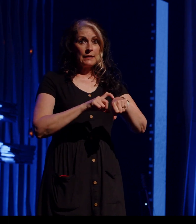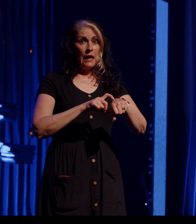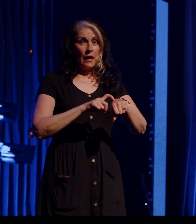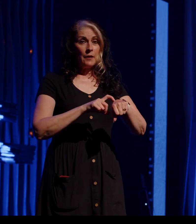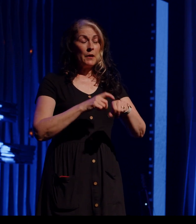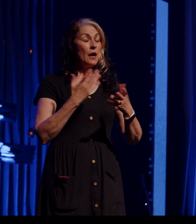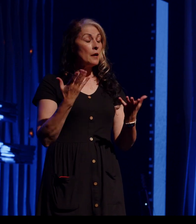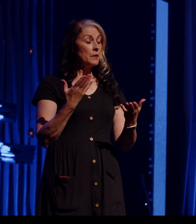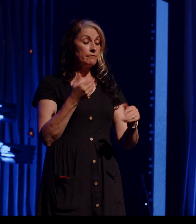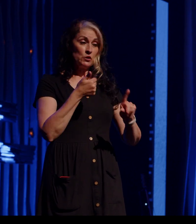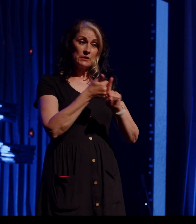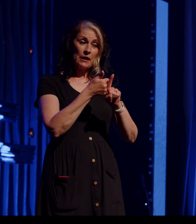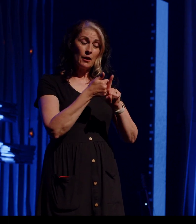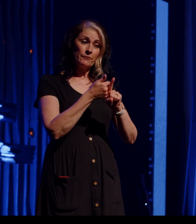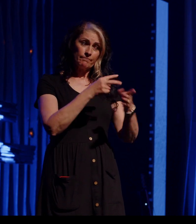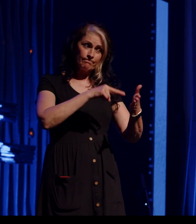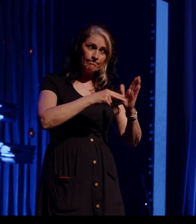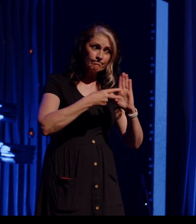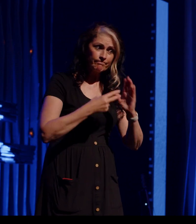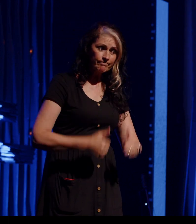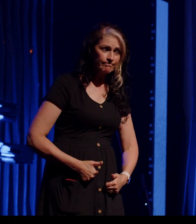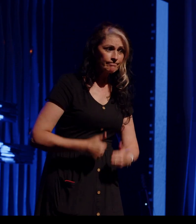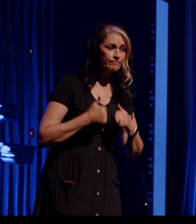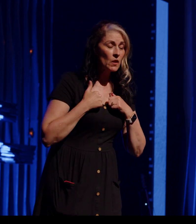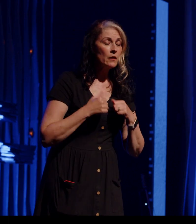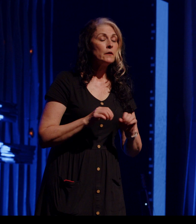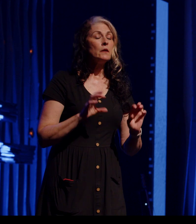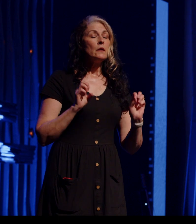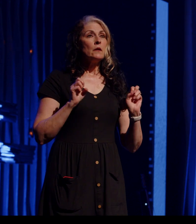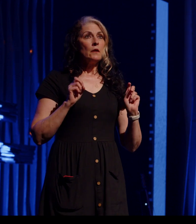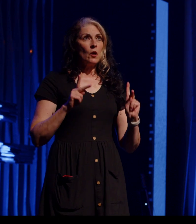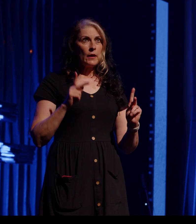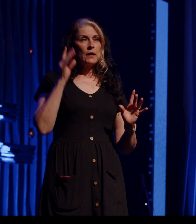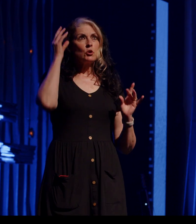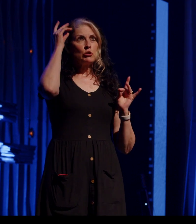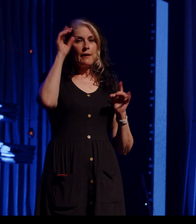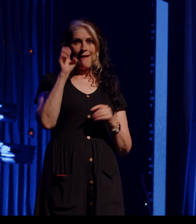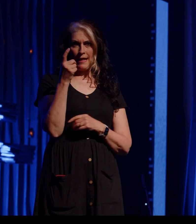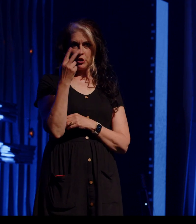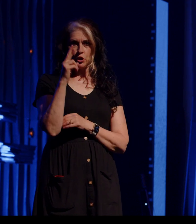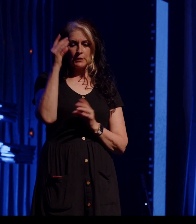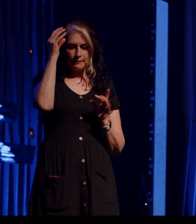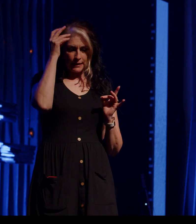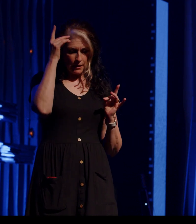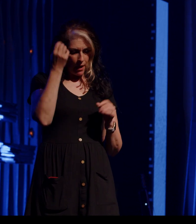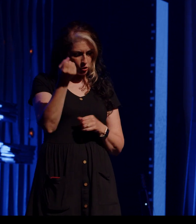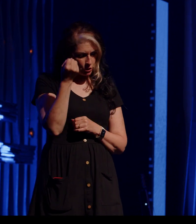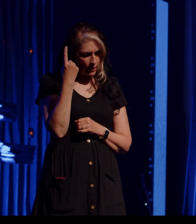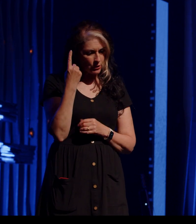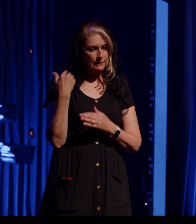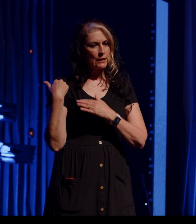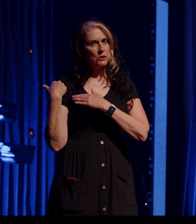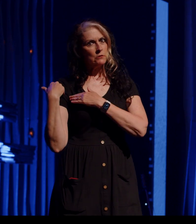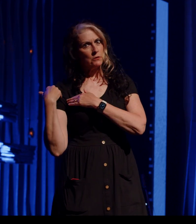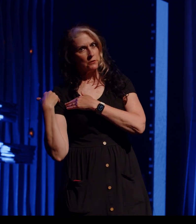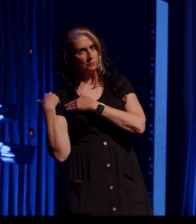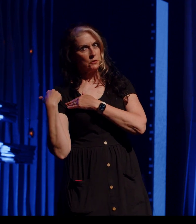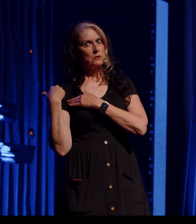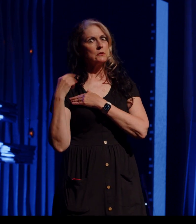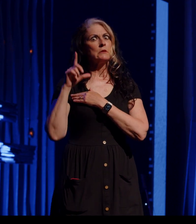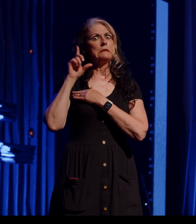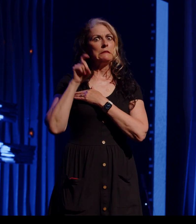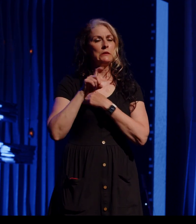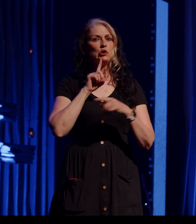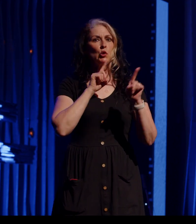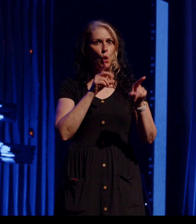have been born. And so she thinks through this. She understands it's on her shoulders to go do what no one